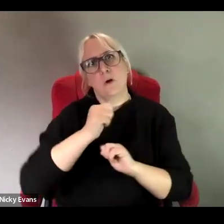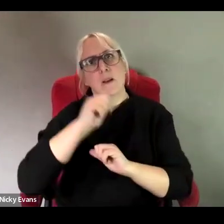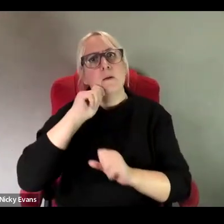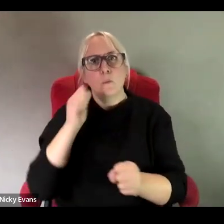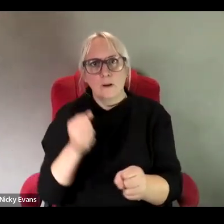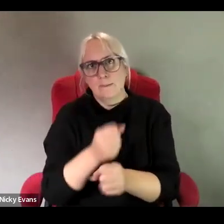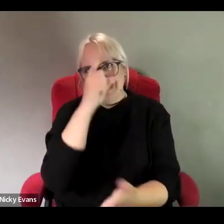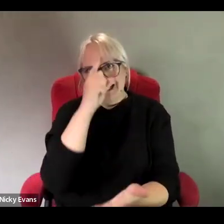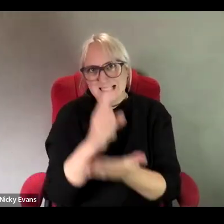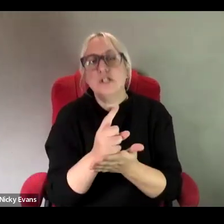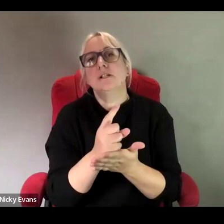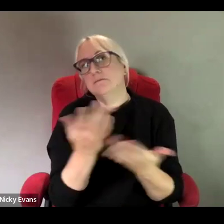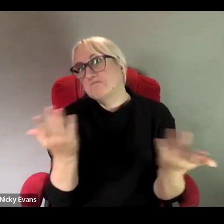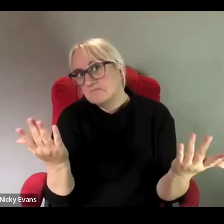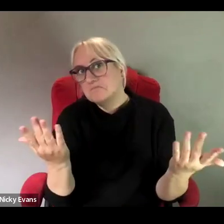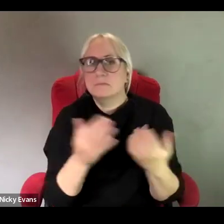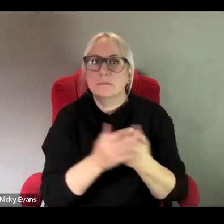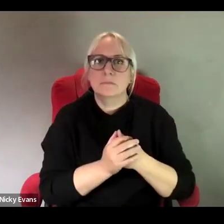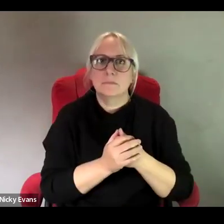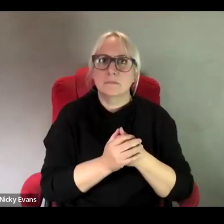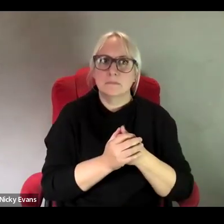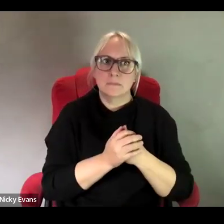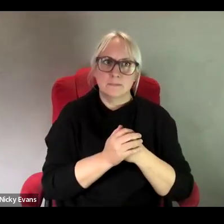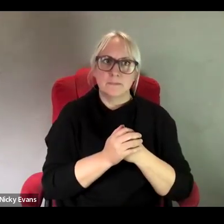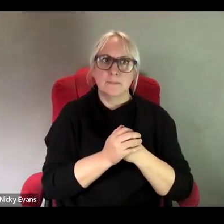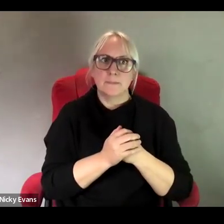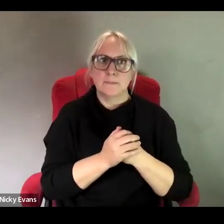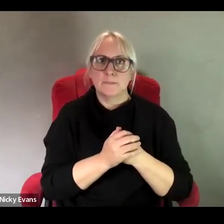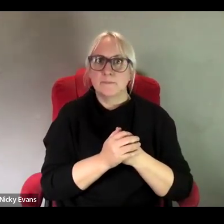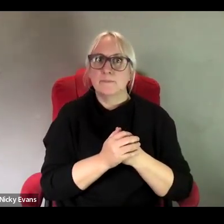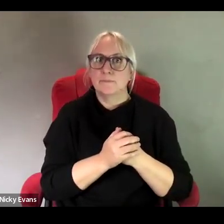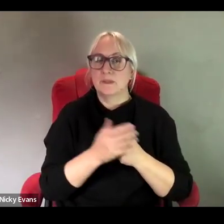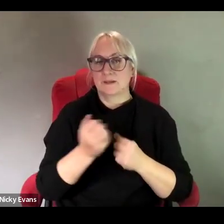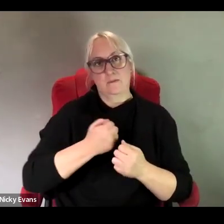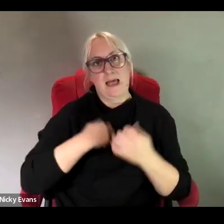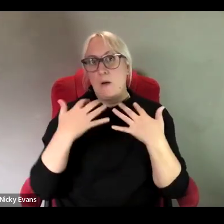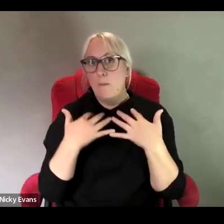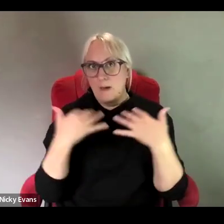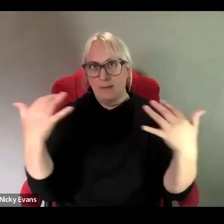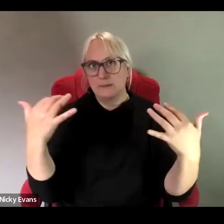make a decision about the one that's been introduced in our Parliament.